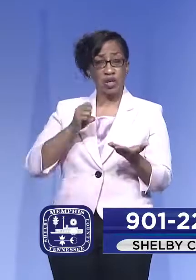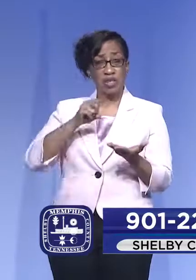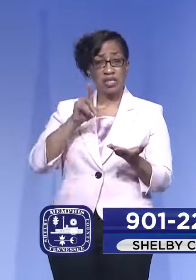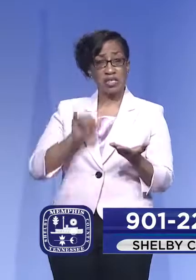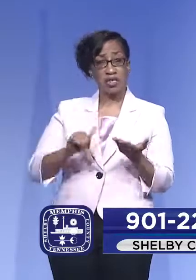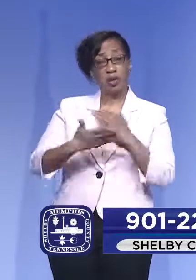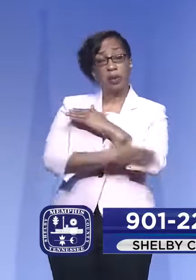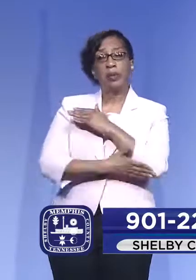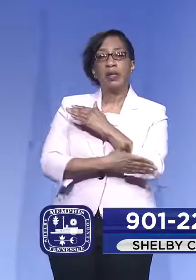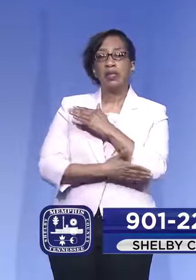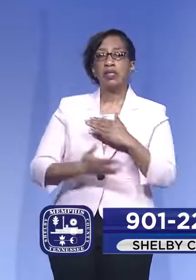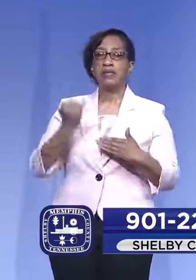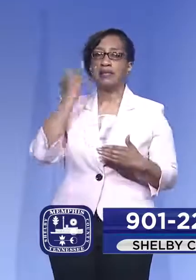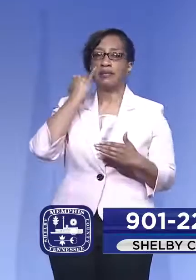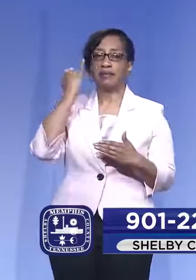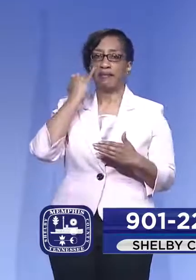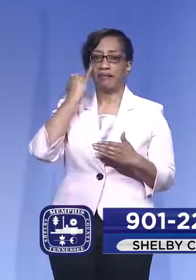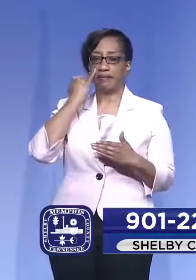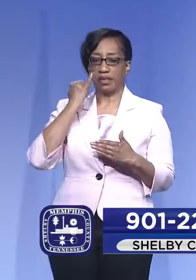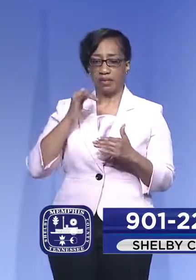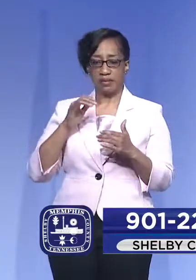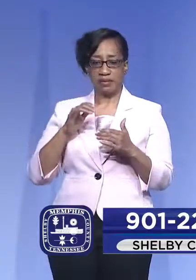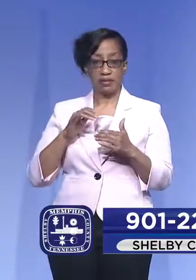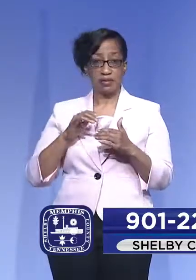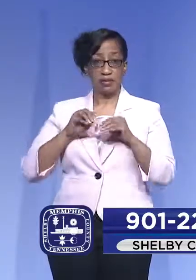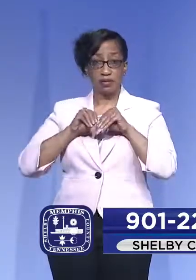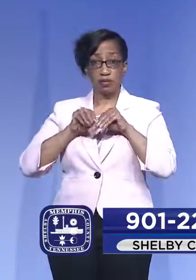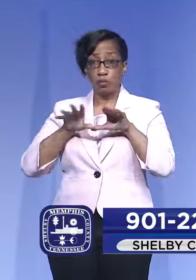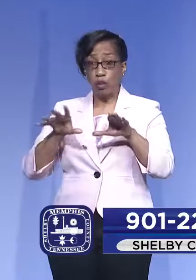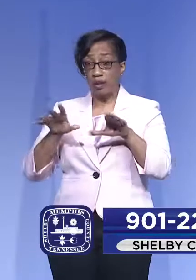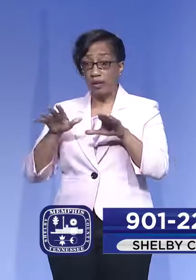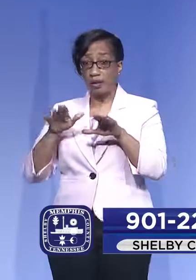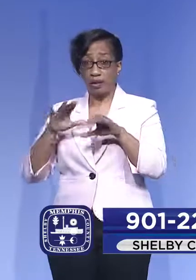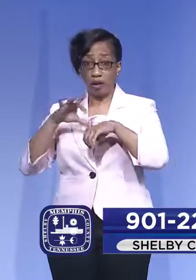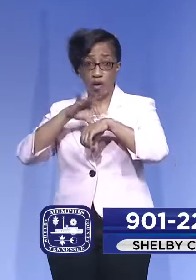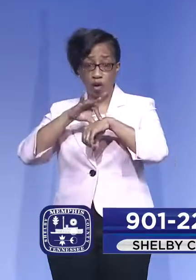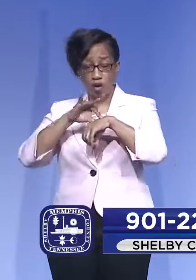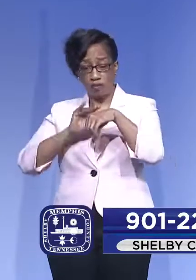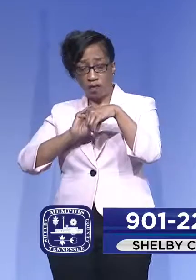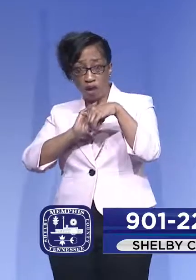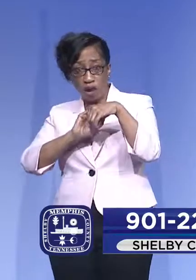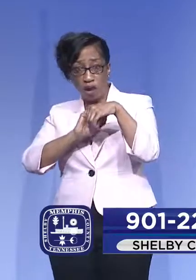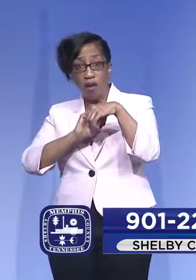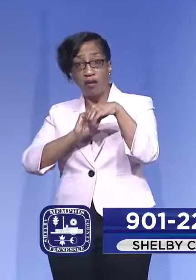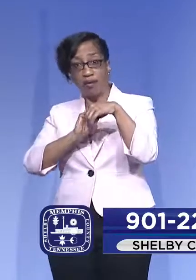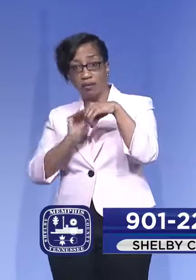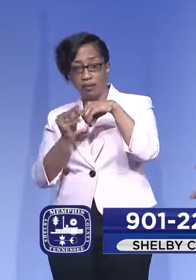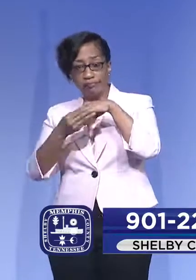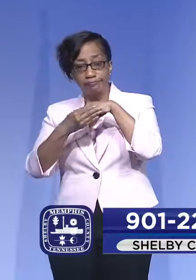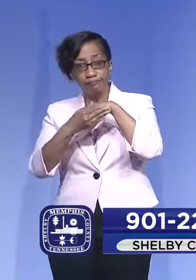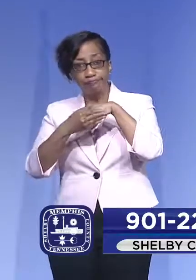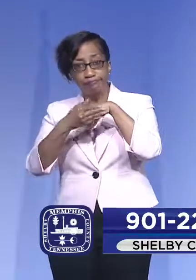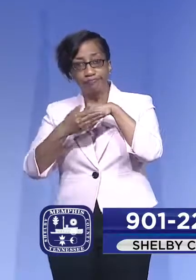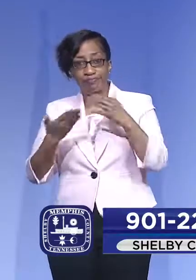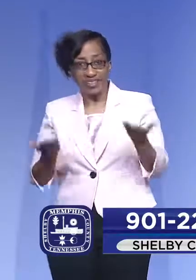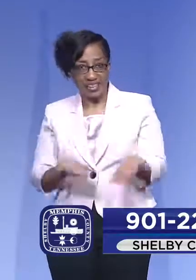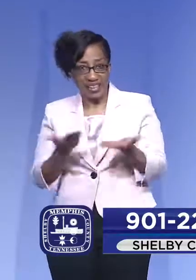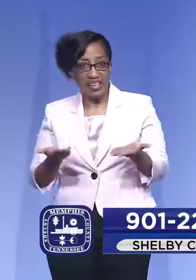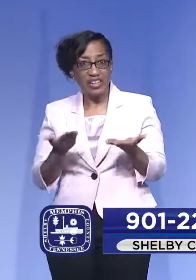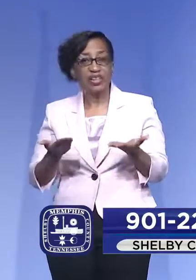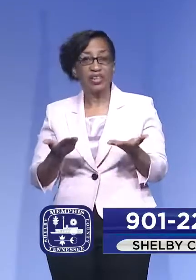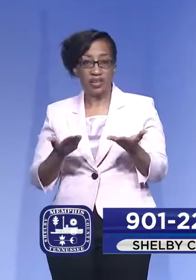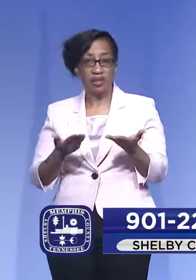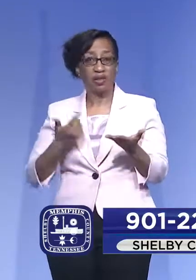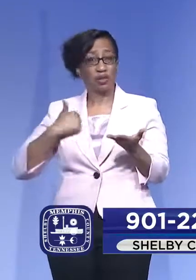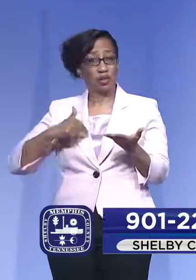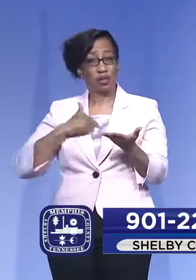COVID disease is active anywhere in the world, it continues to pose a risk to us here because the entire world is